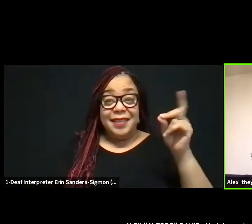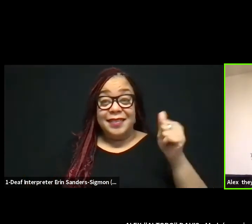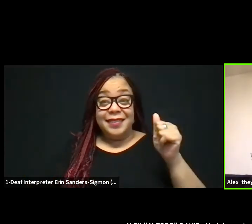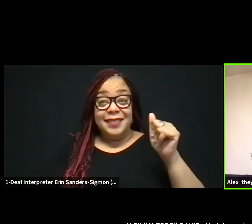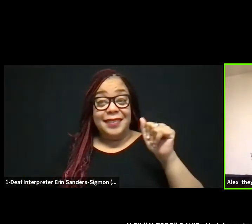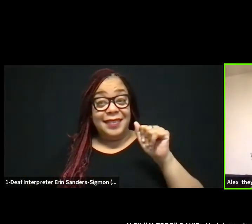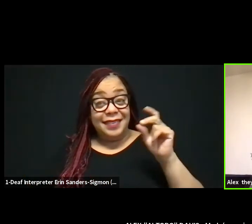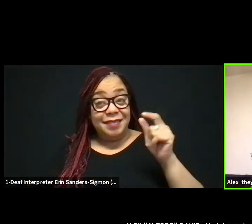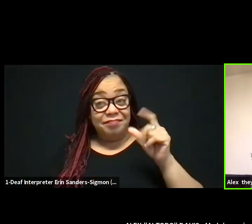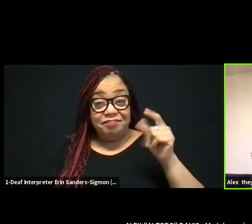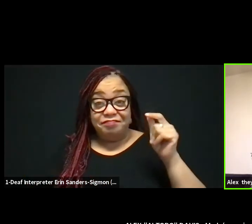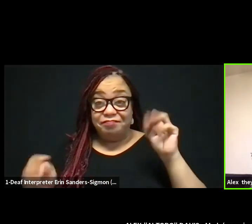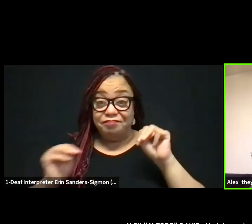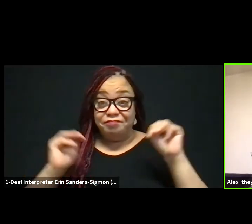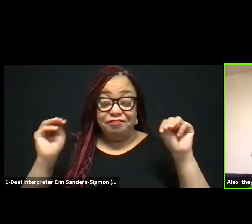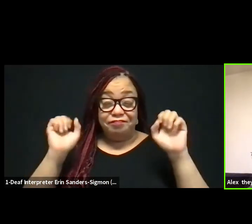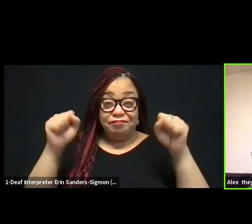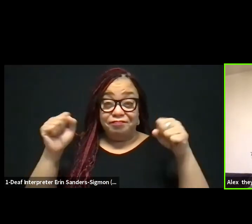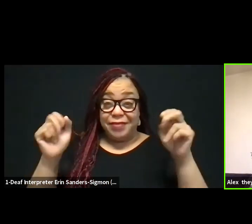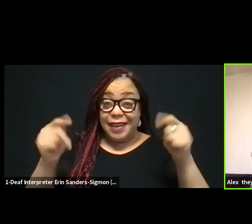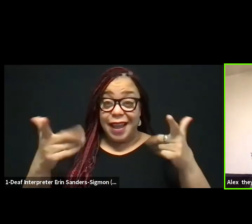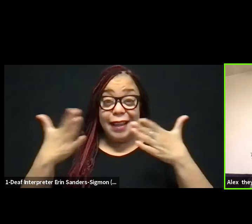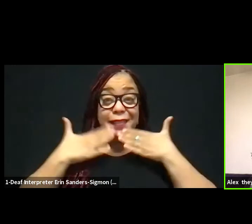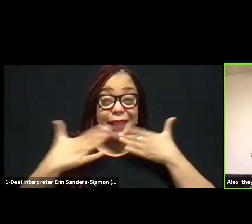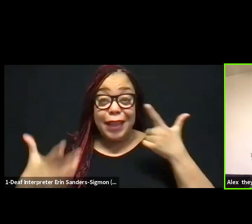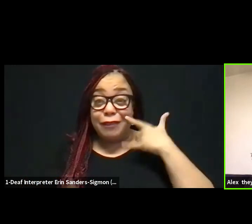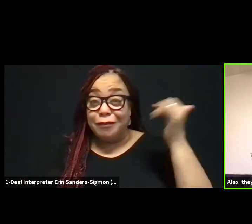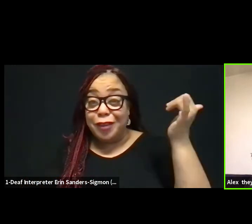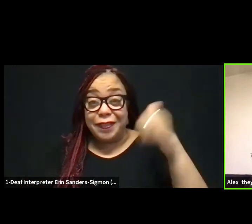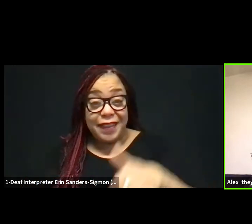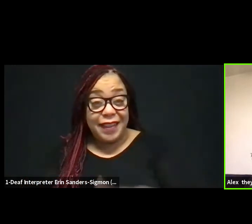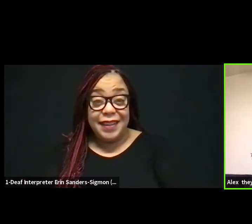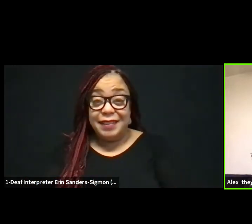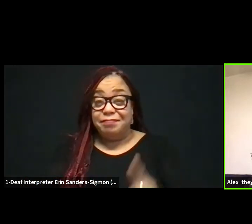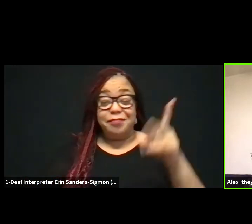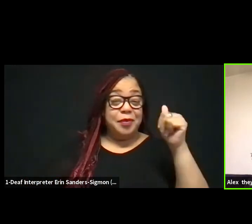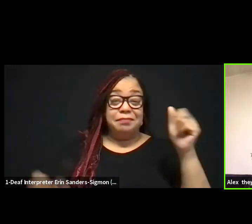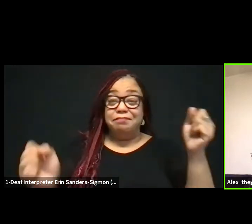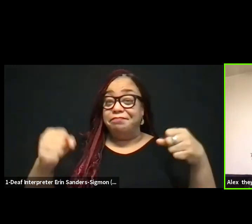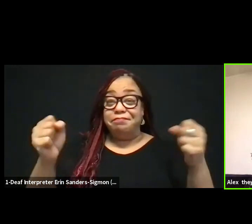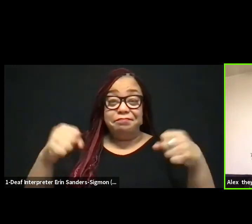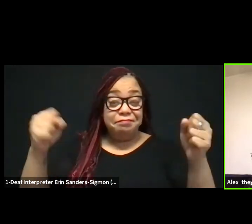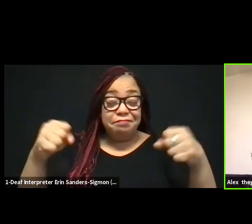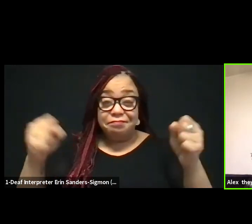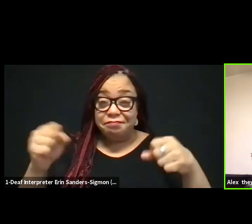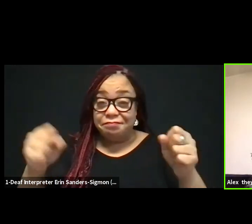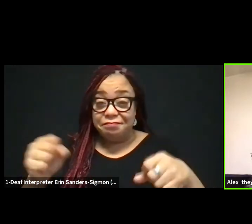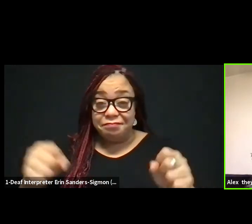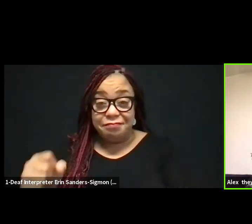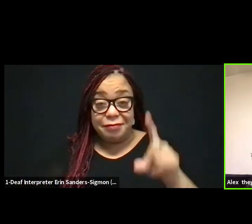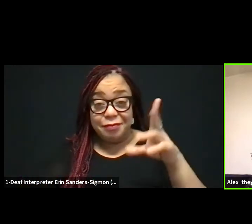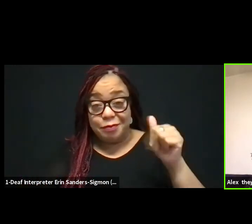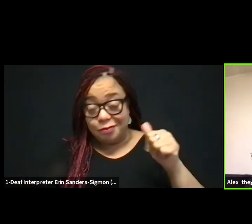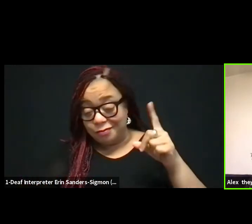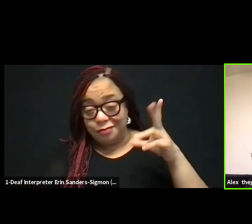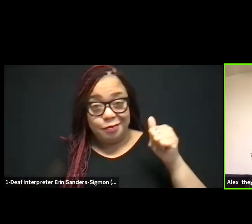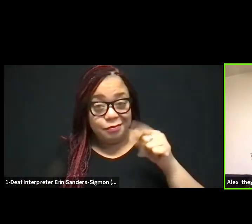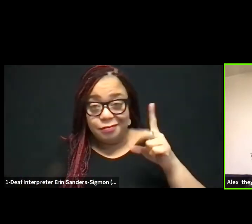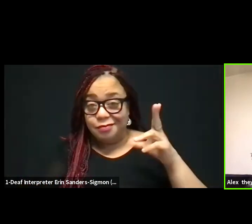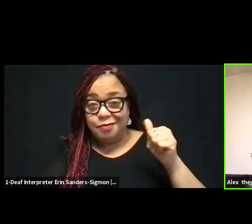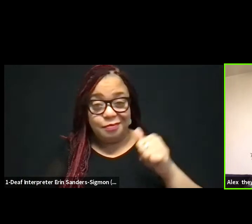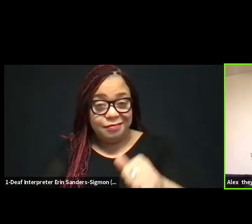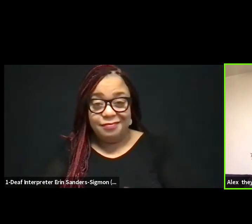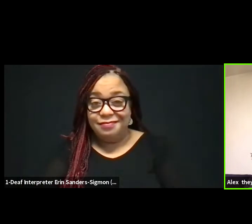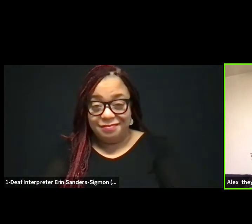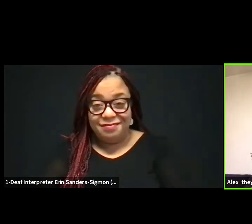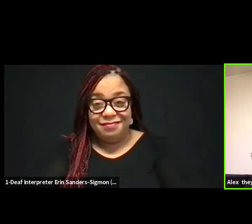Alex here again. Just wanna, you know, piggyback off, you know, my